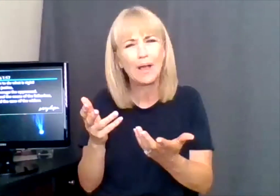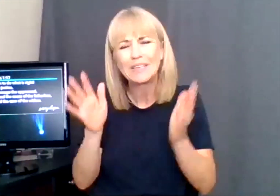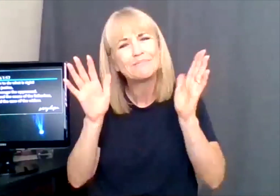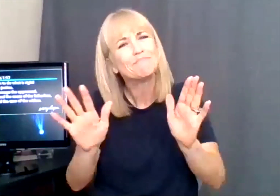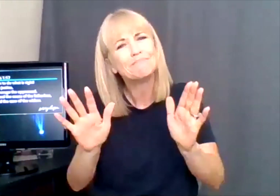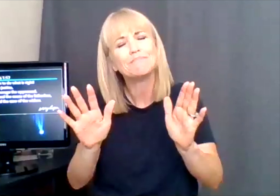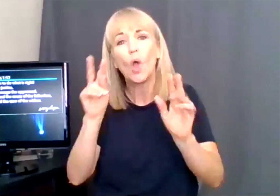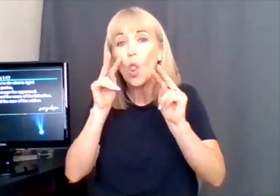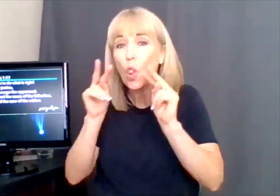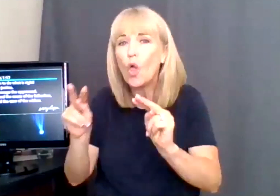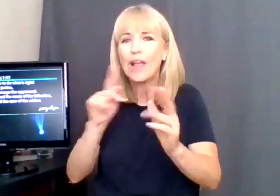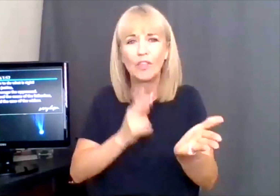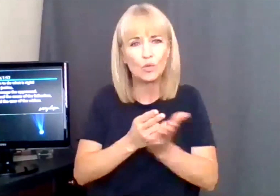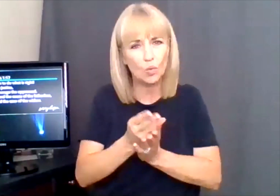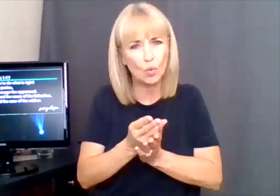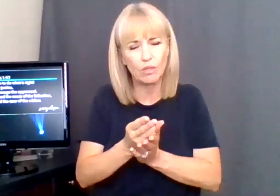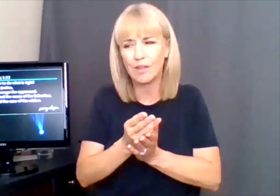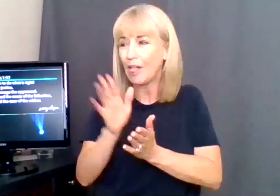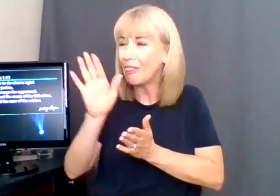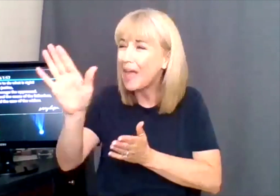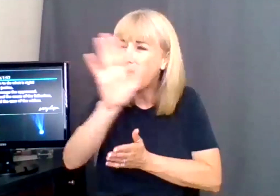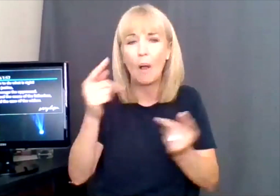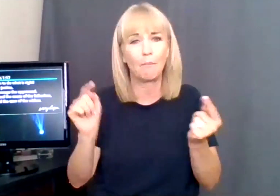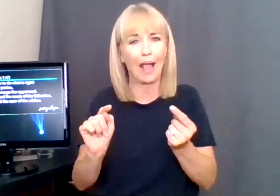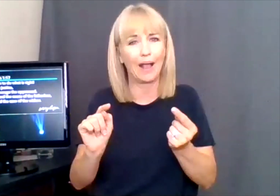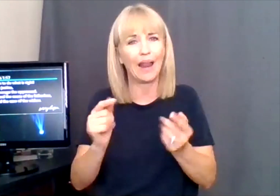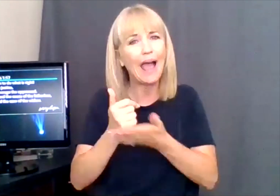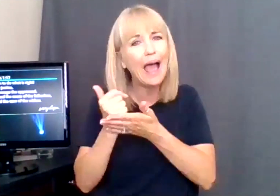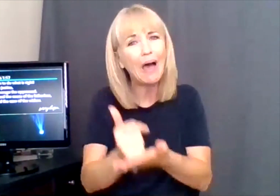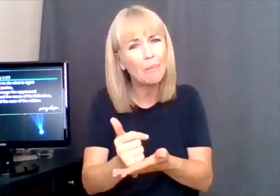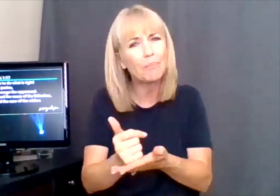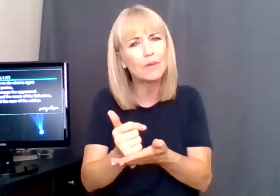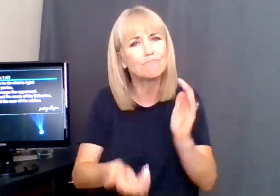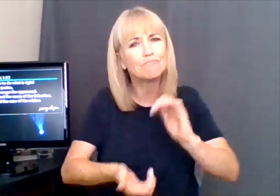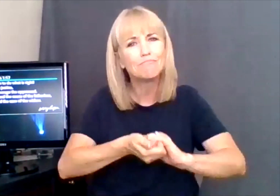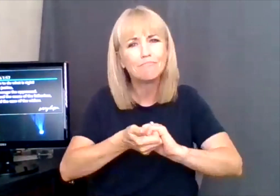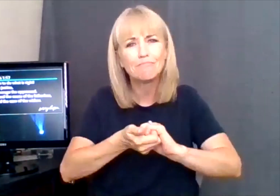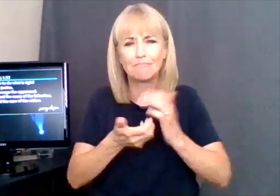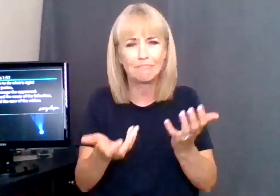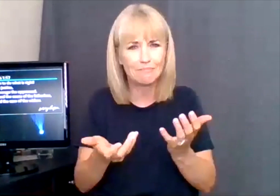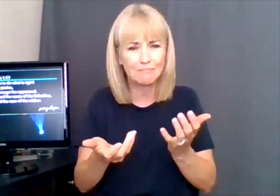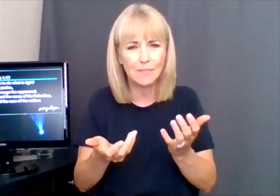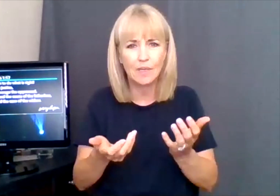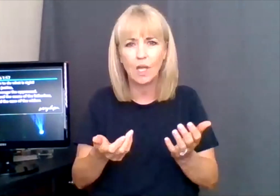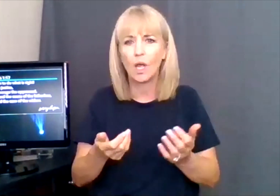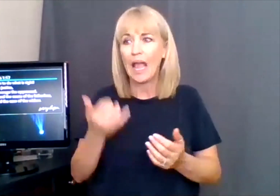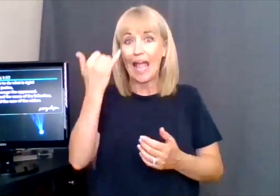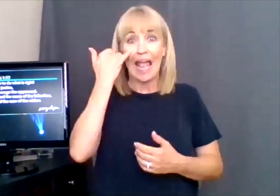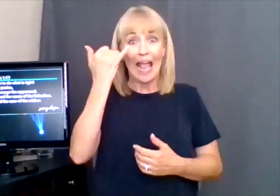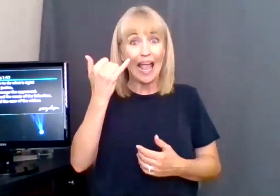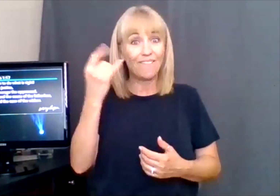truth that's around us. Look at the pain, and we're just going to step in and we're going to make a difference. What would somebody who doesn't look like you